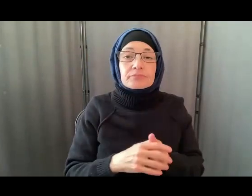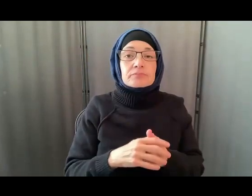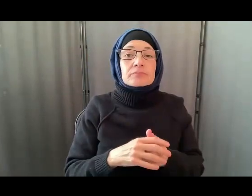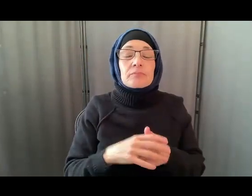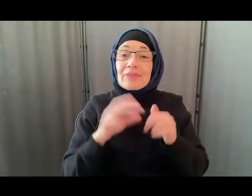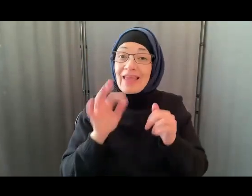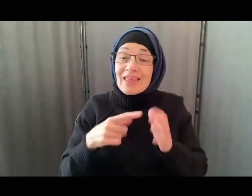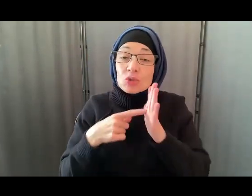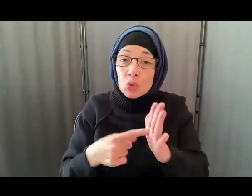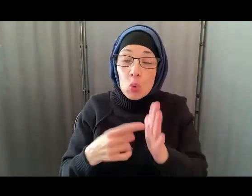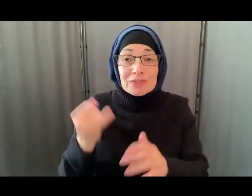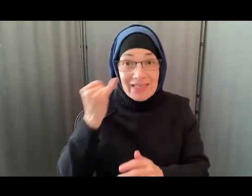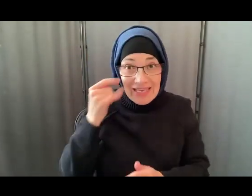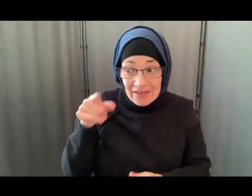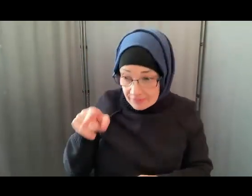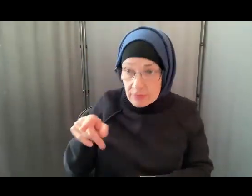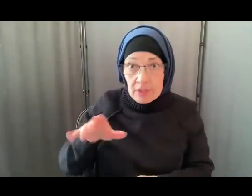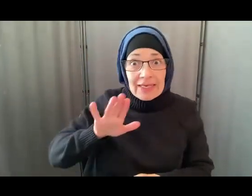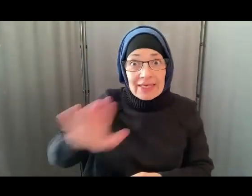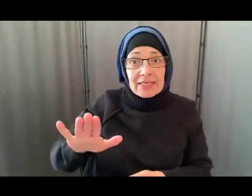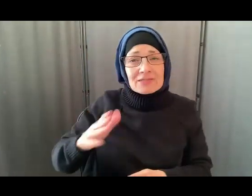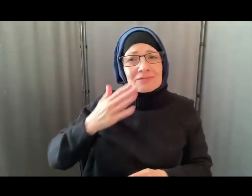goodness and generosity